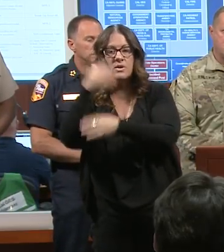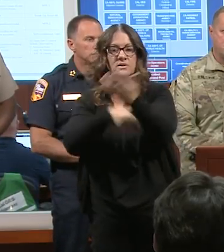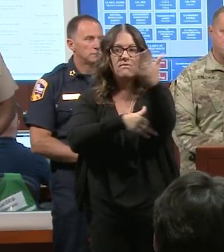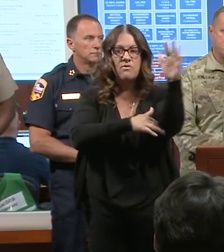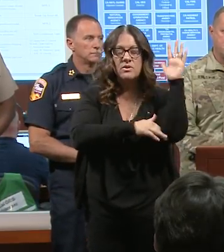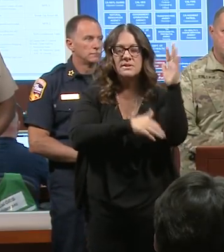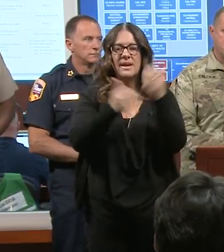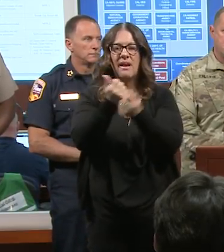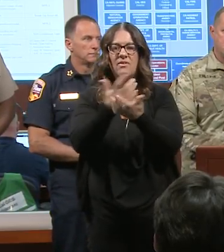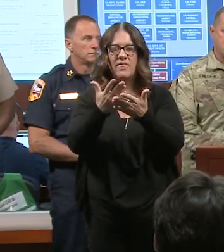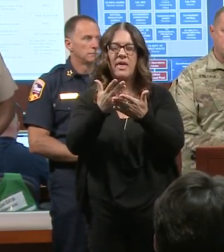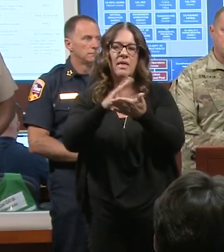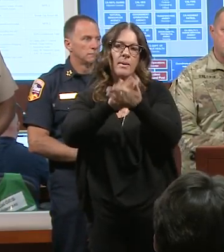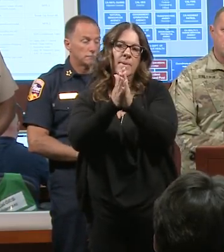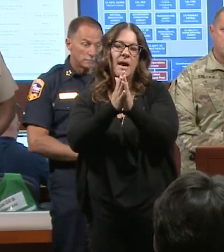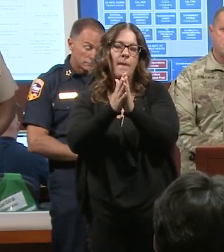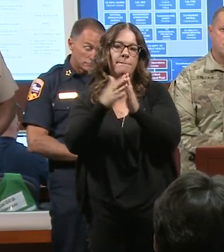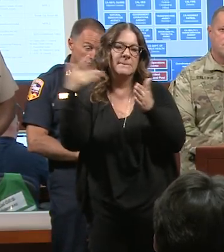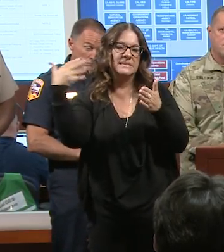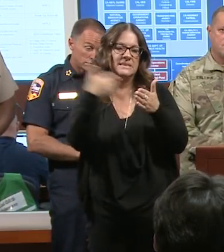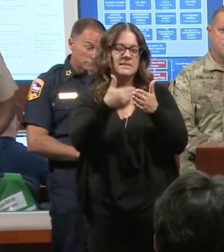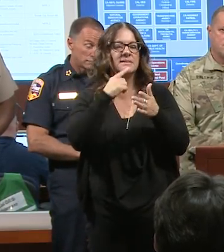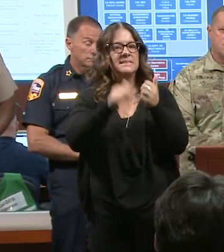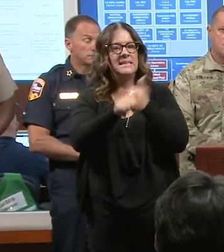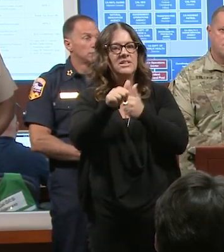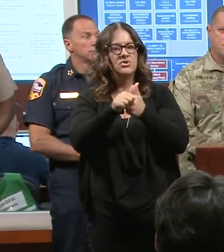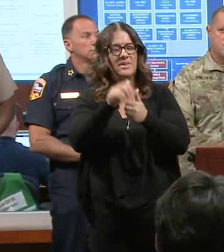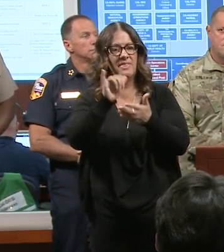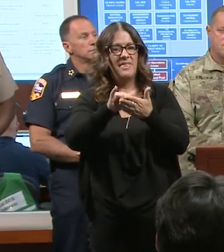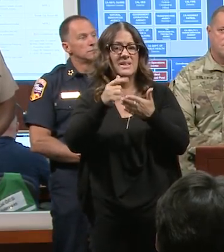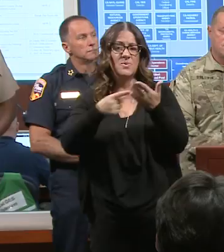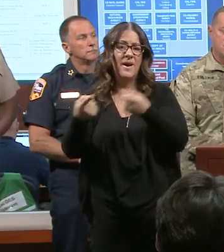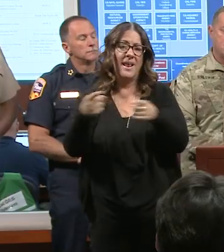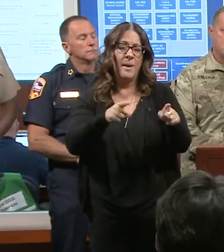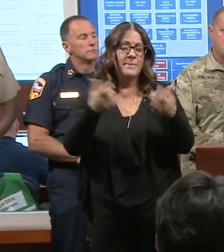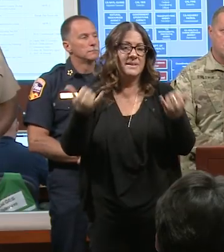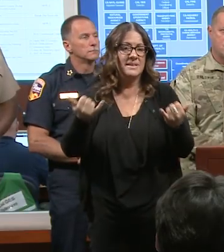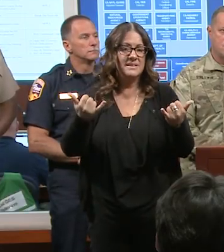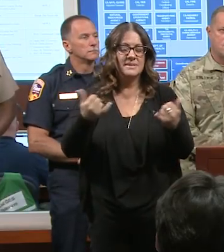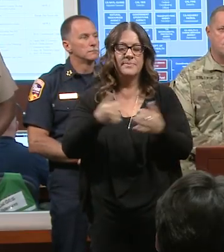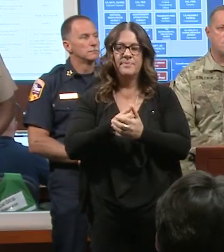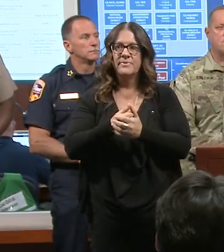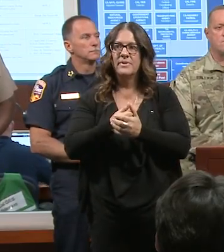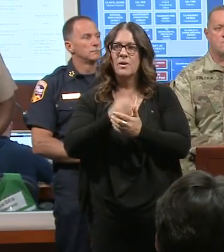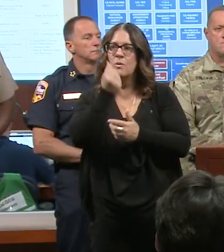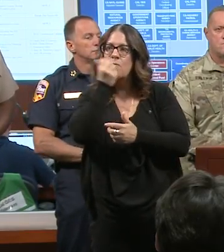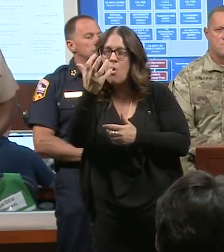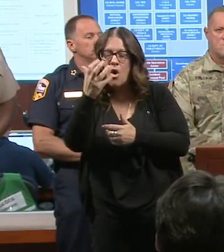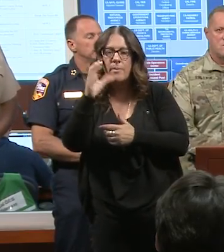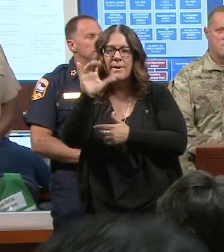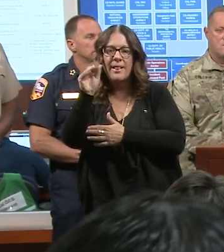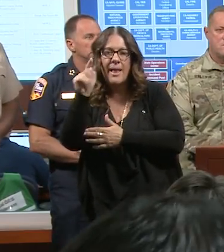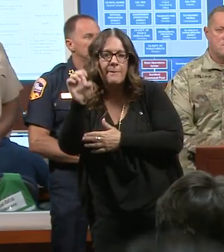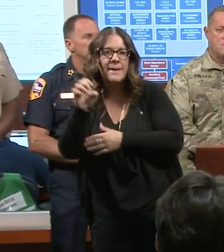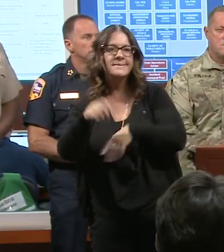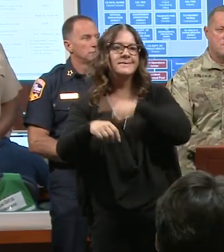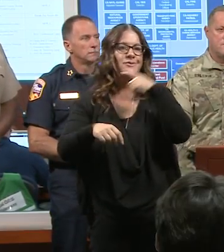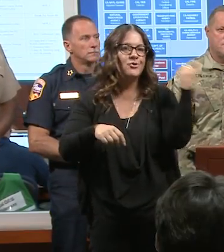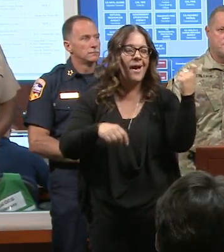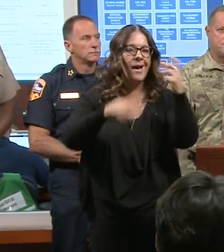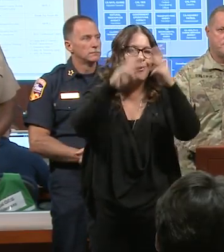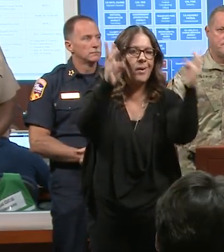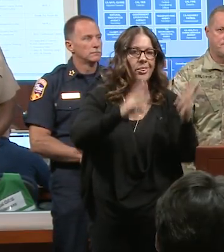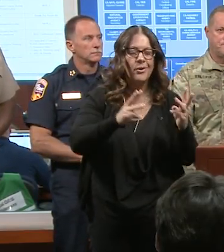and all the rest of it that becomes kindling. So that's the way it is with a warming climate and dry weather and